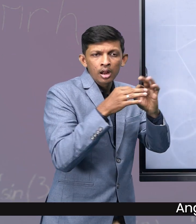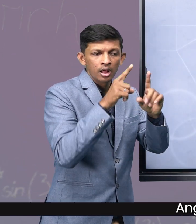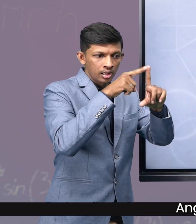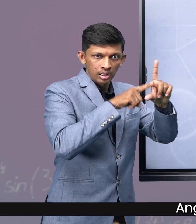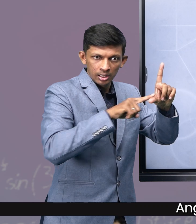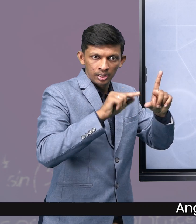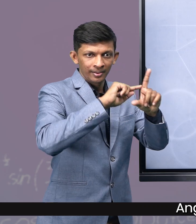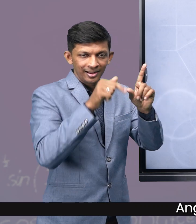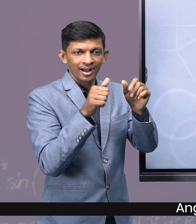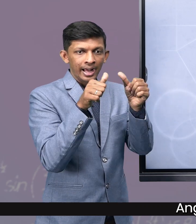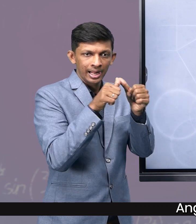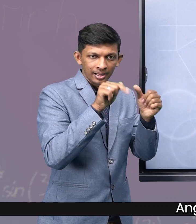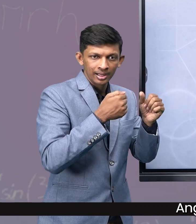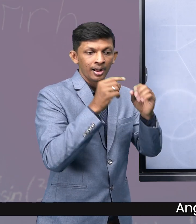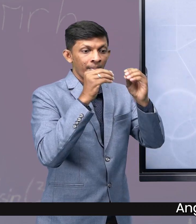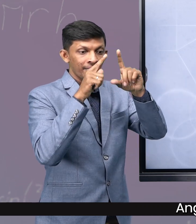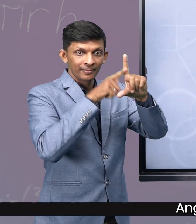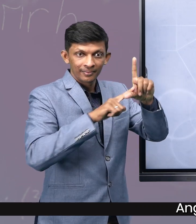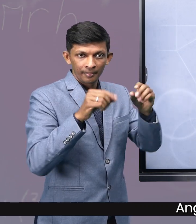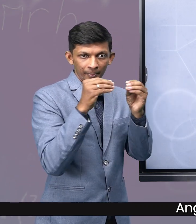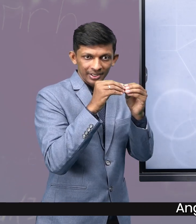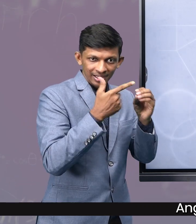Angles: angle A, angle B and angle C.